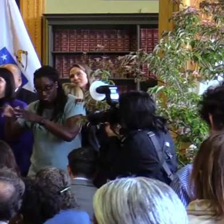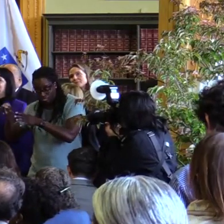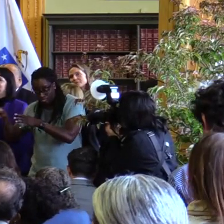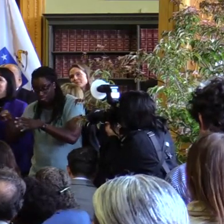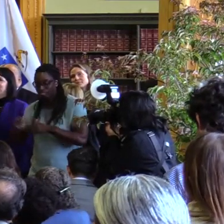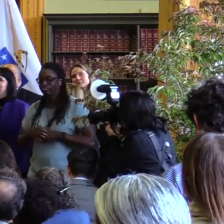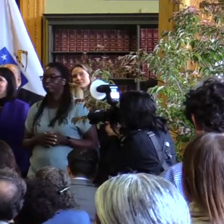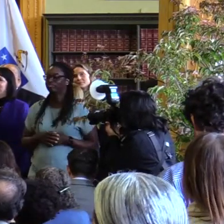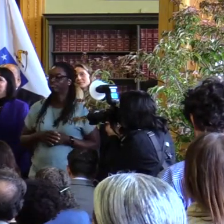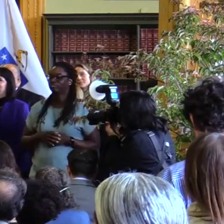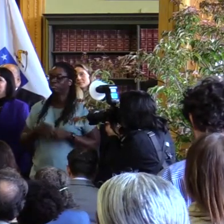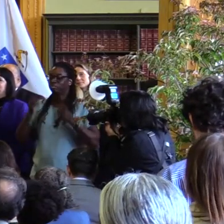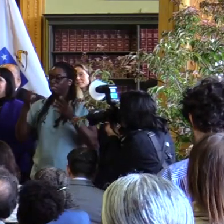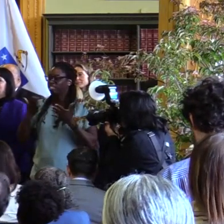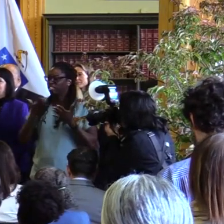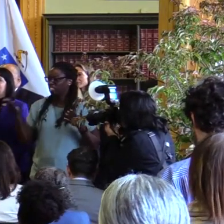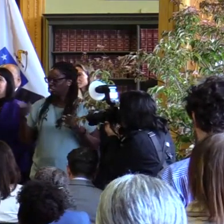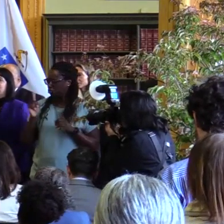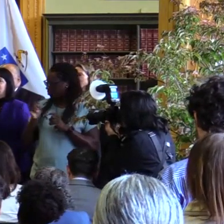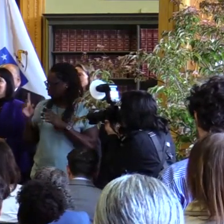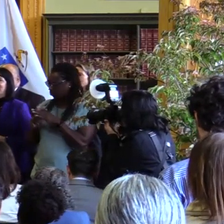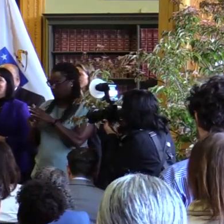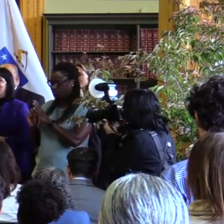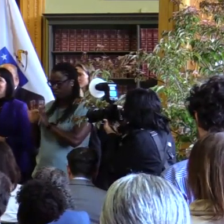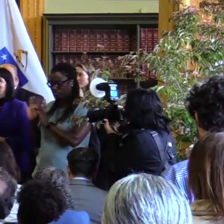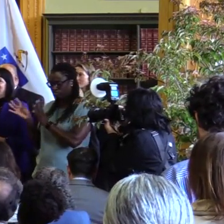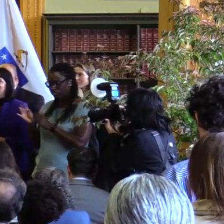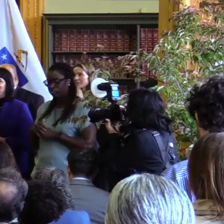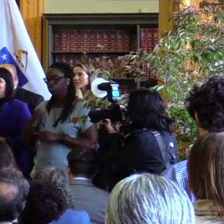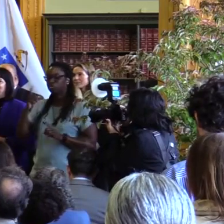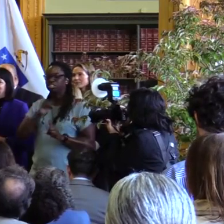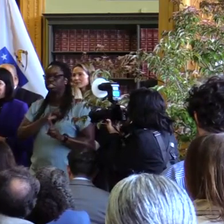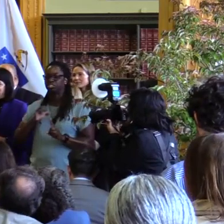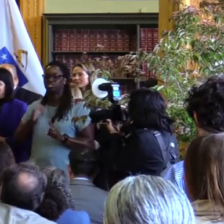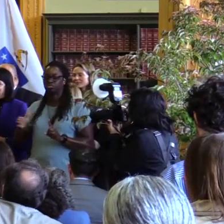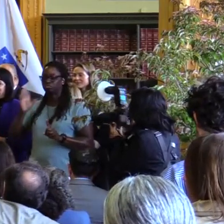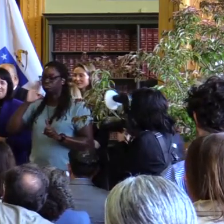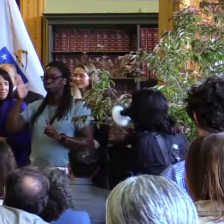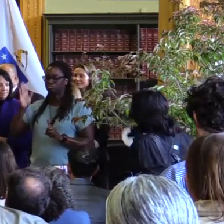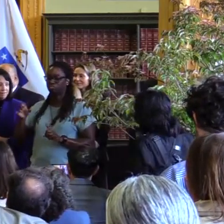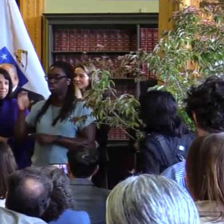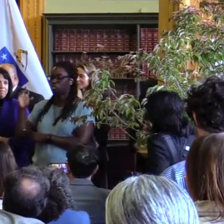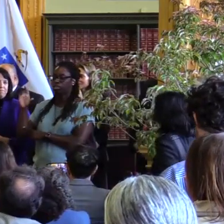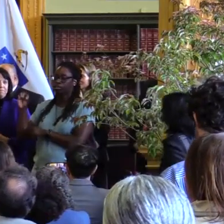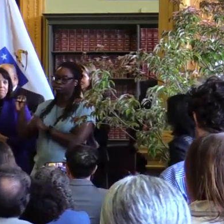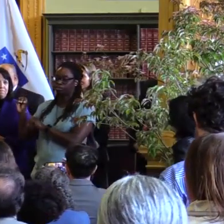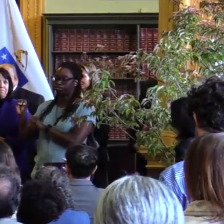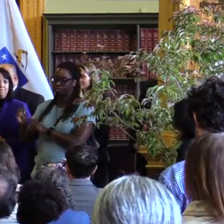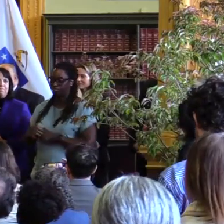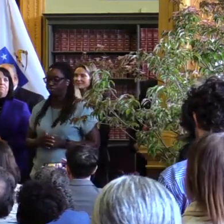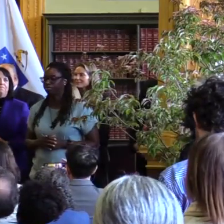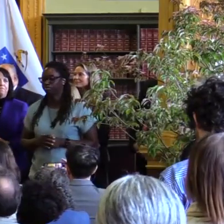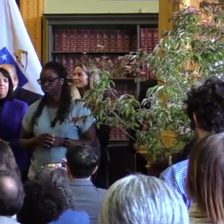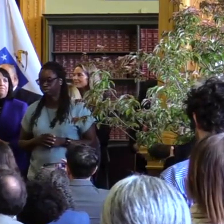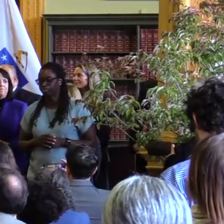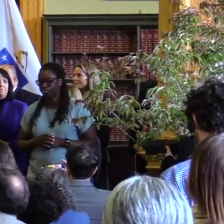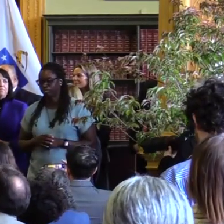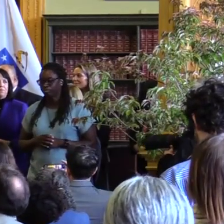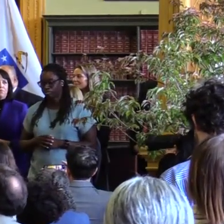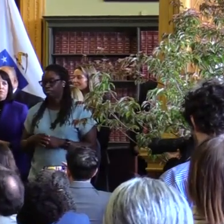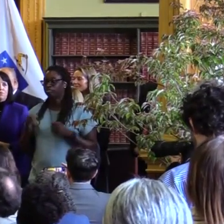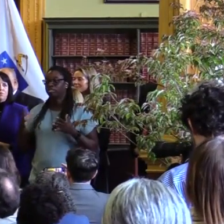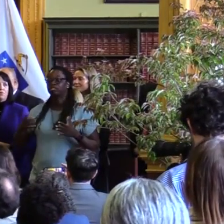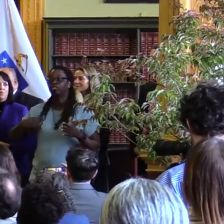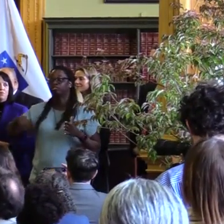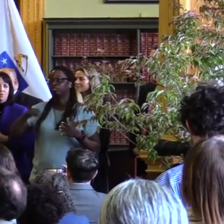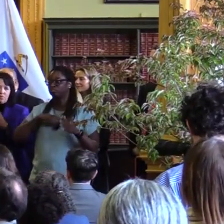hear from Senator Cream in a moment, but so many in our state legislature have been champions of climate action and environmental justice,